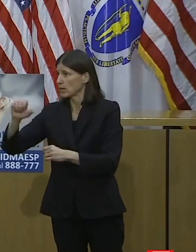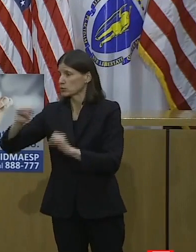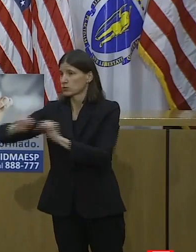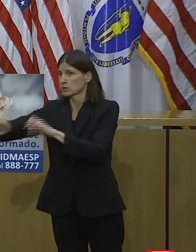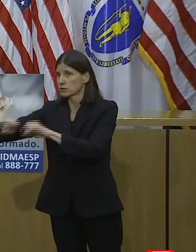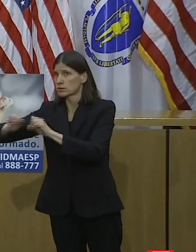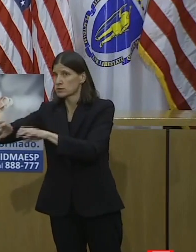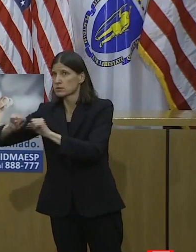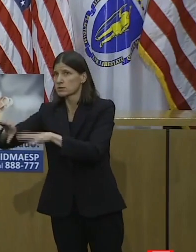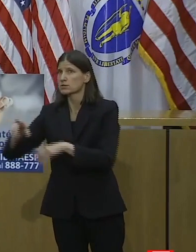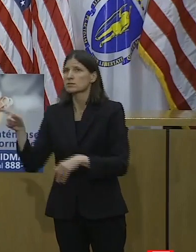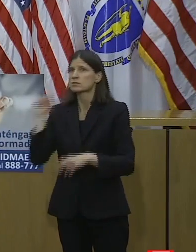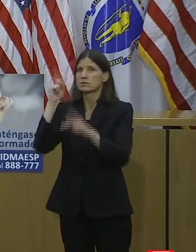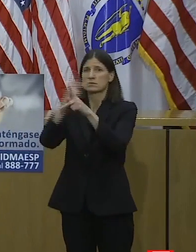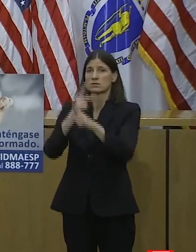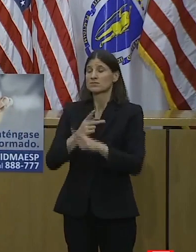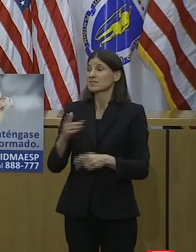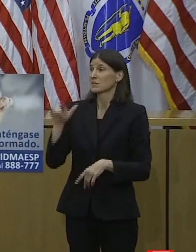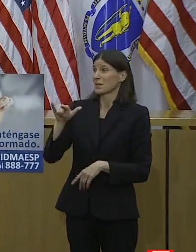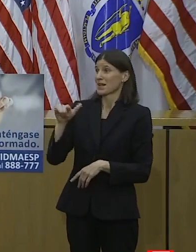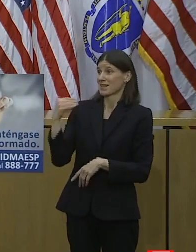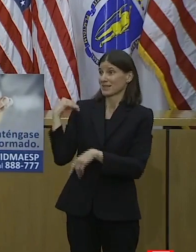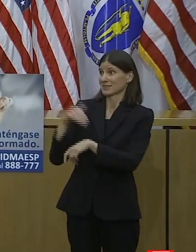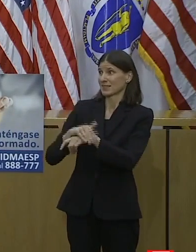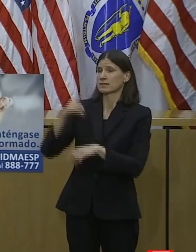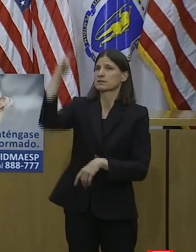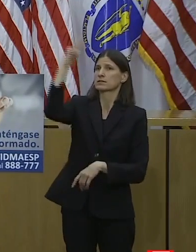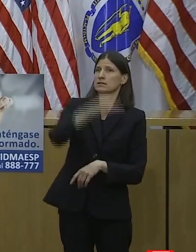to Boston. I mean, it's